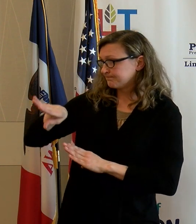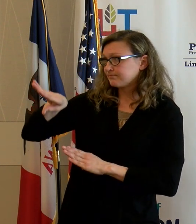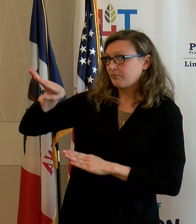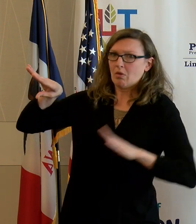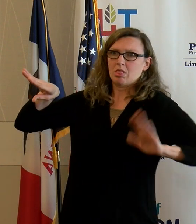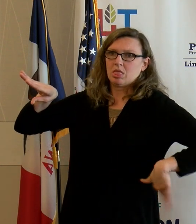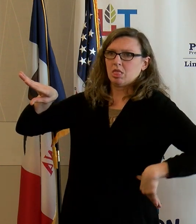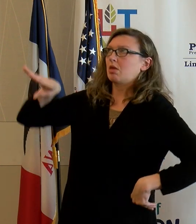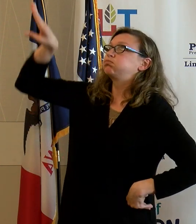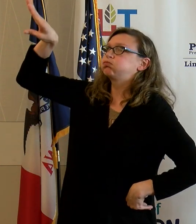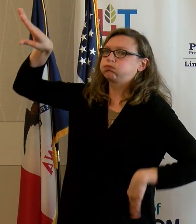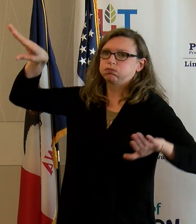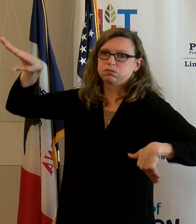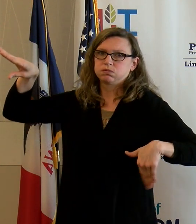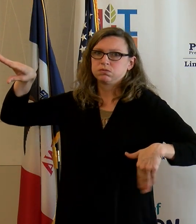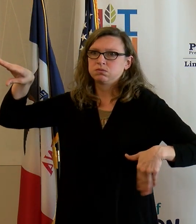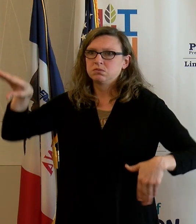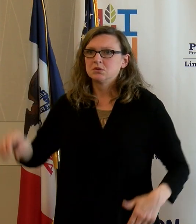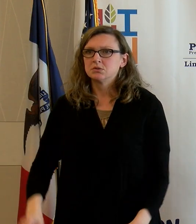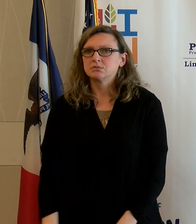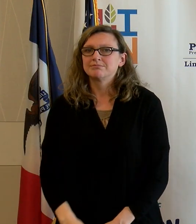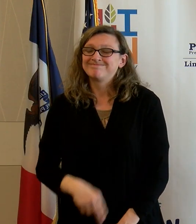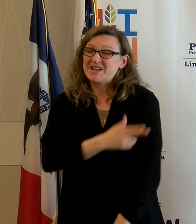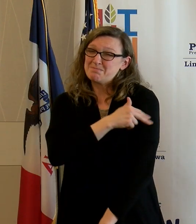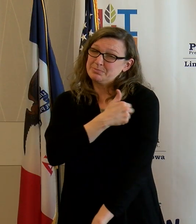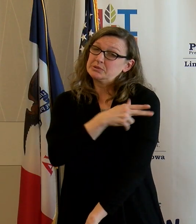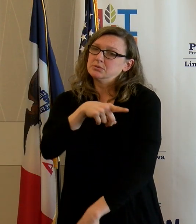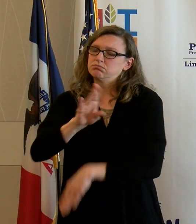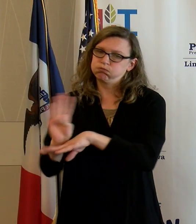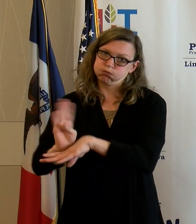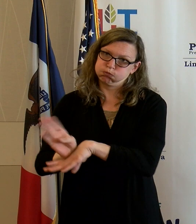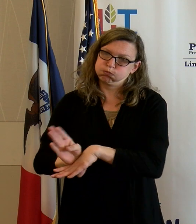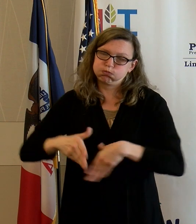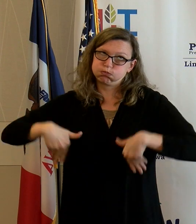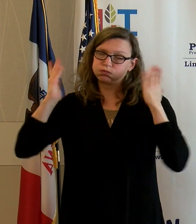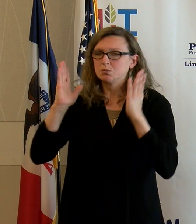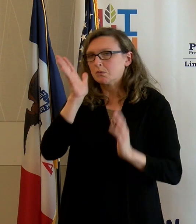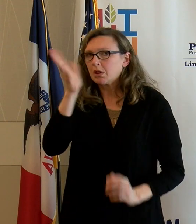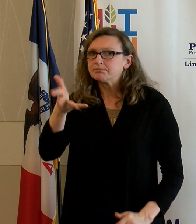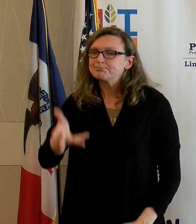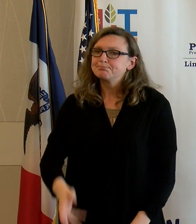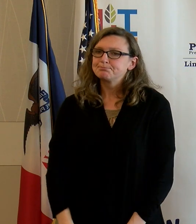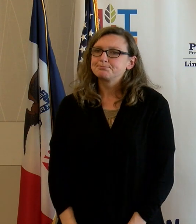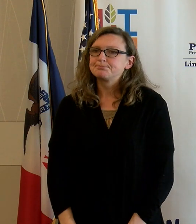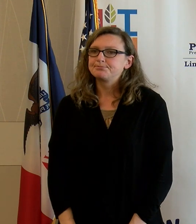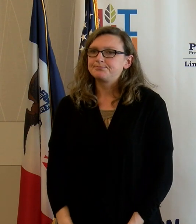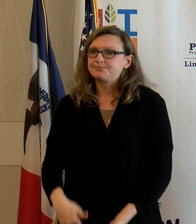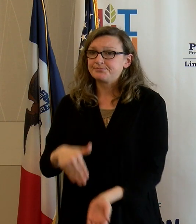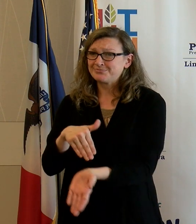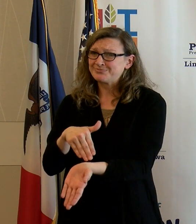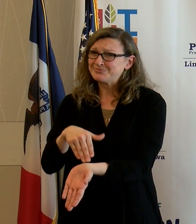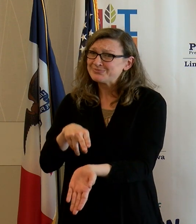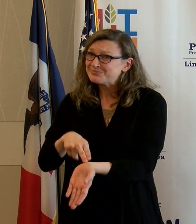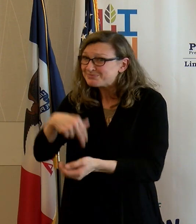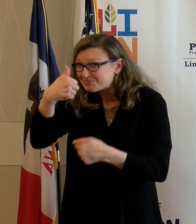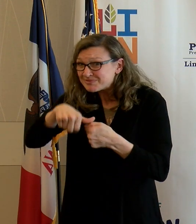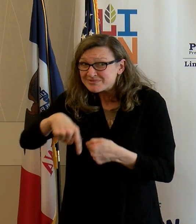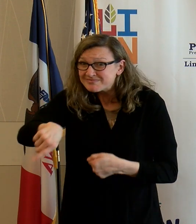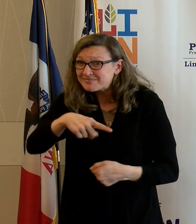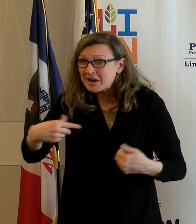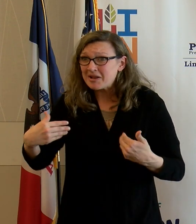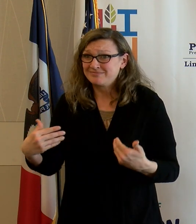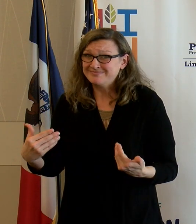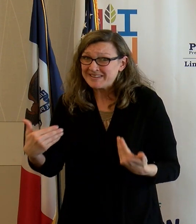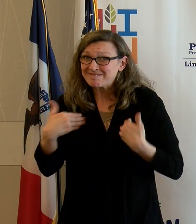healthcare system. And you know, we need to look out for our healthcare providers. They're on the front lines taking care of all these individuals. We need them to